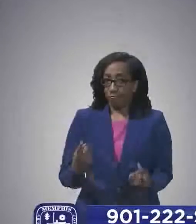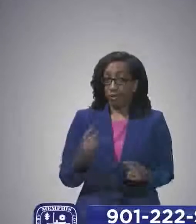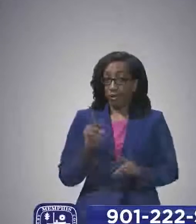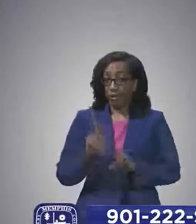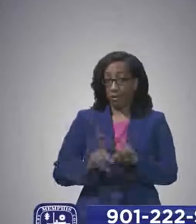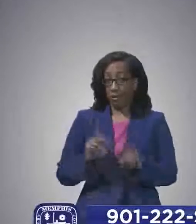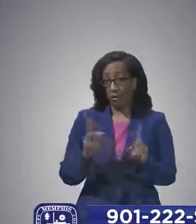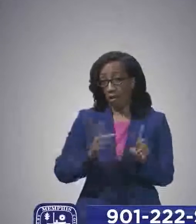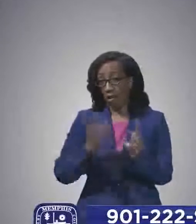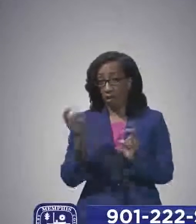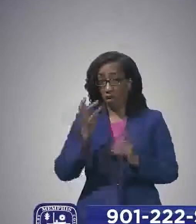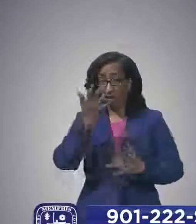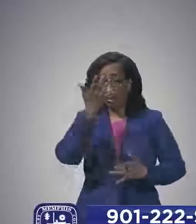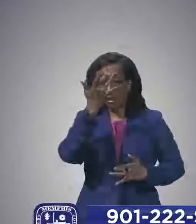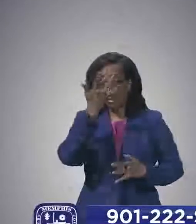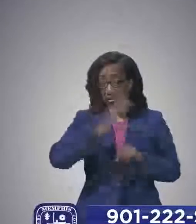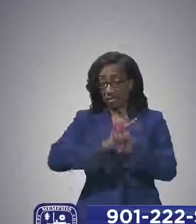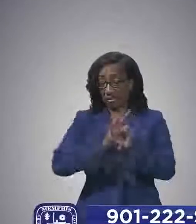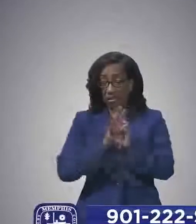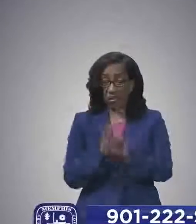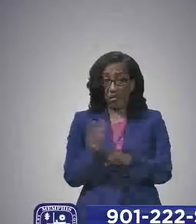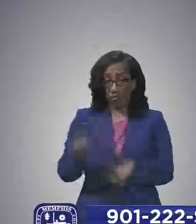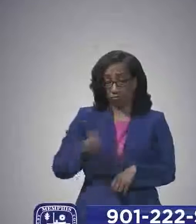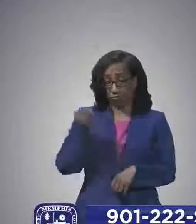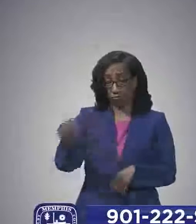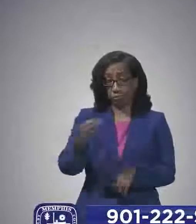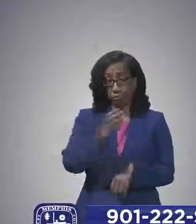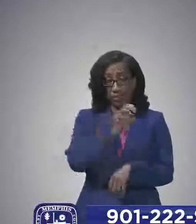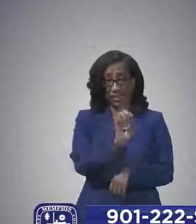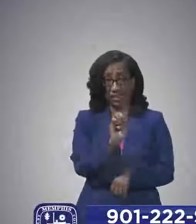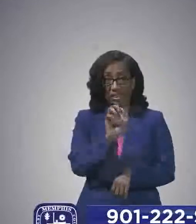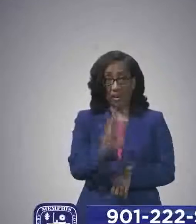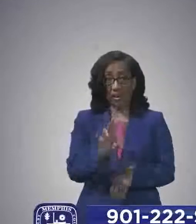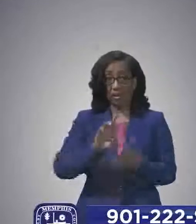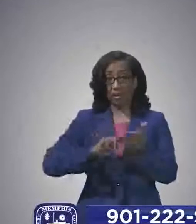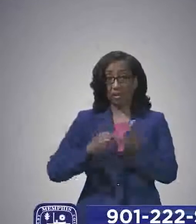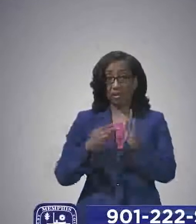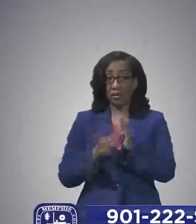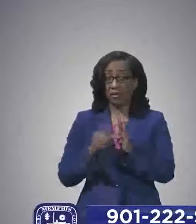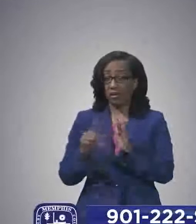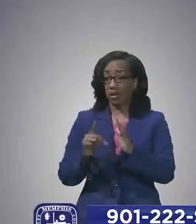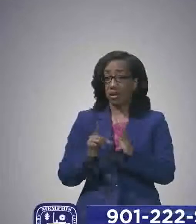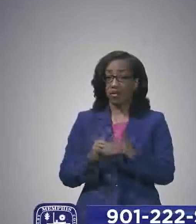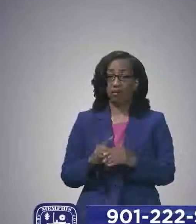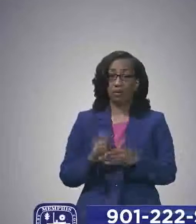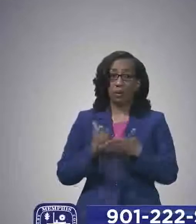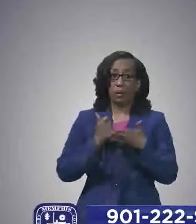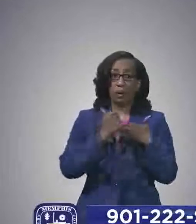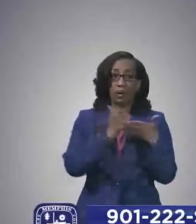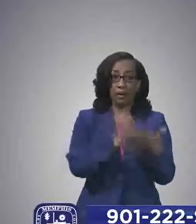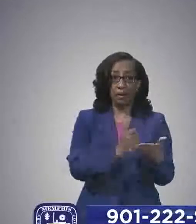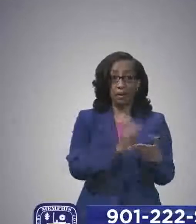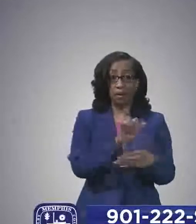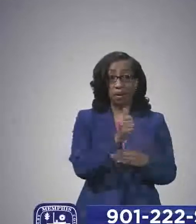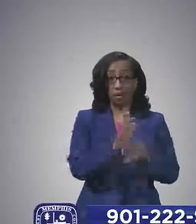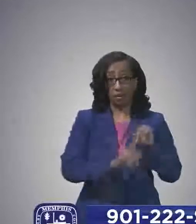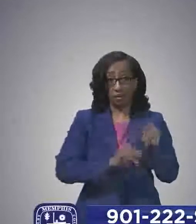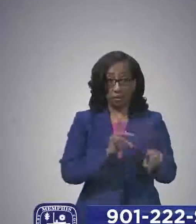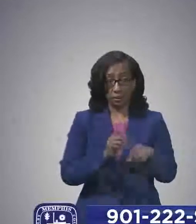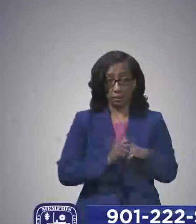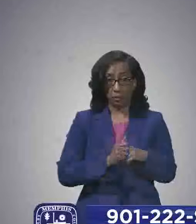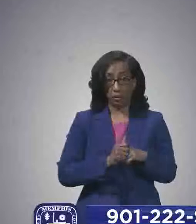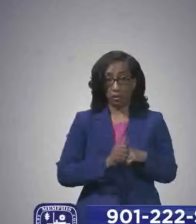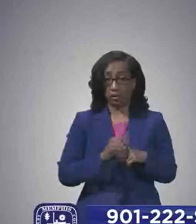will continue to cause care to be delayed to those